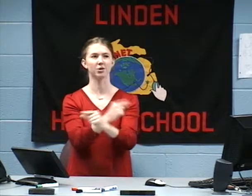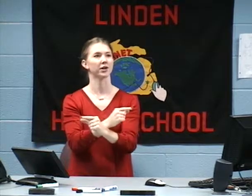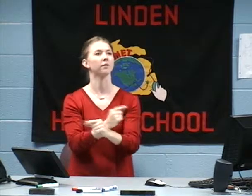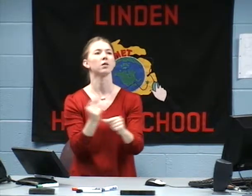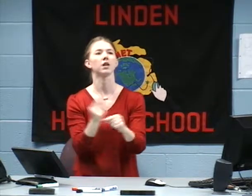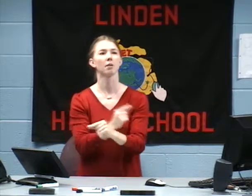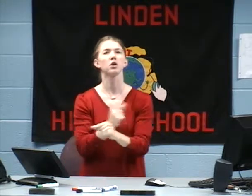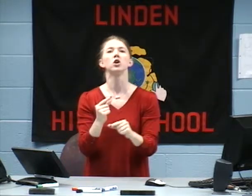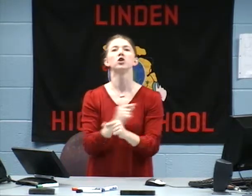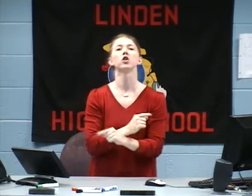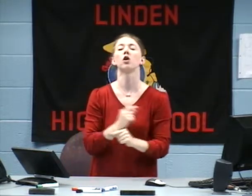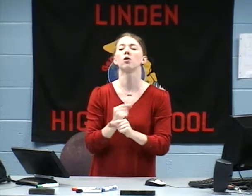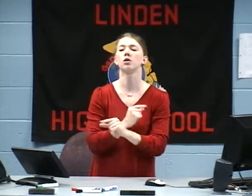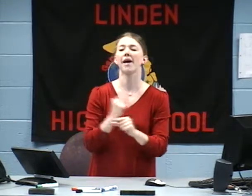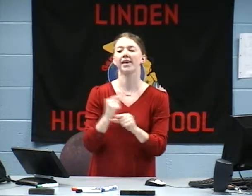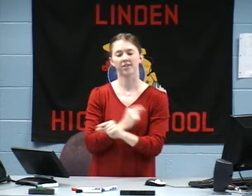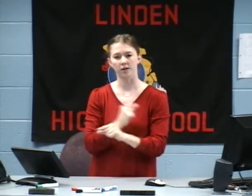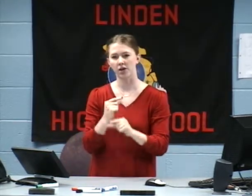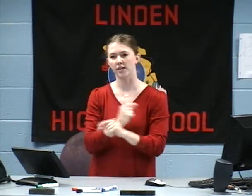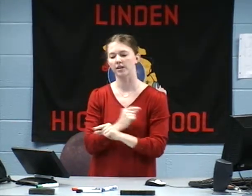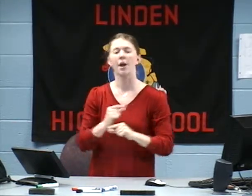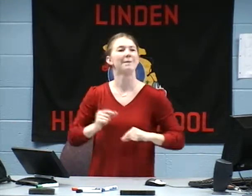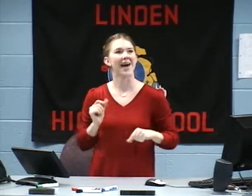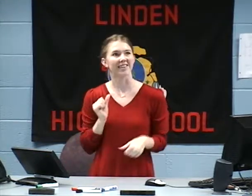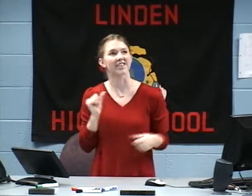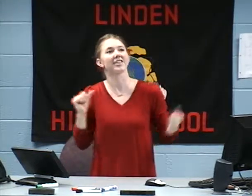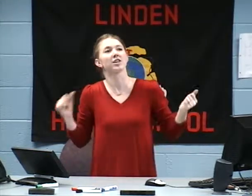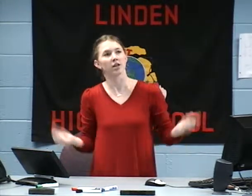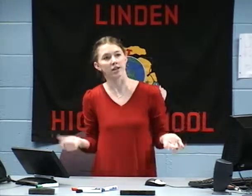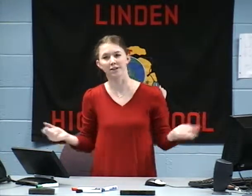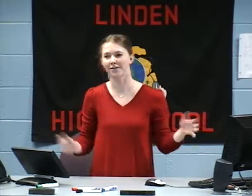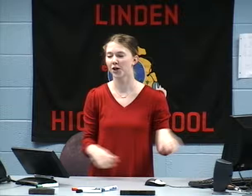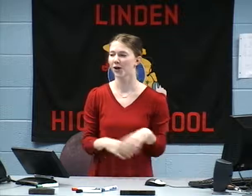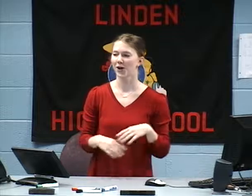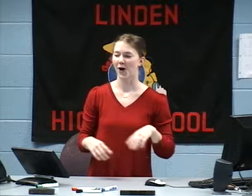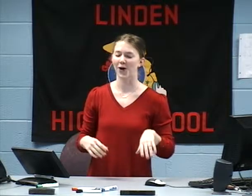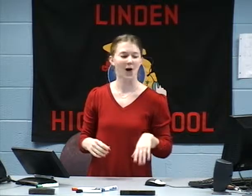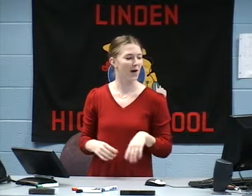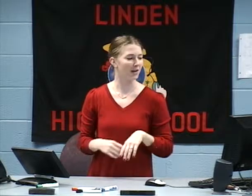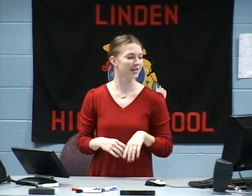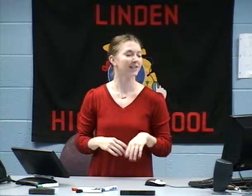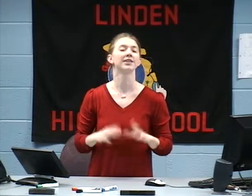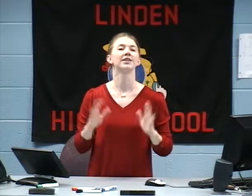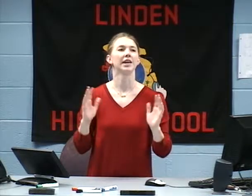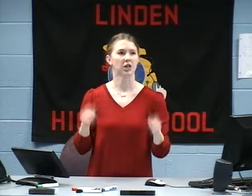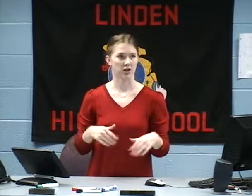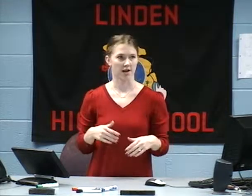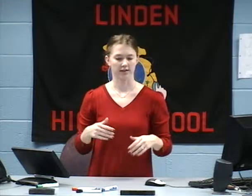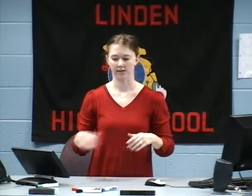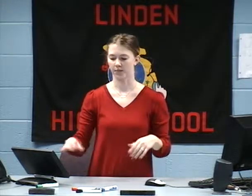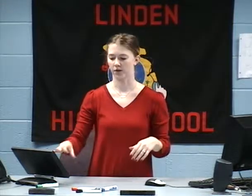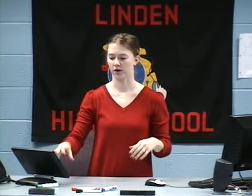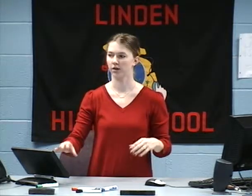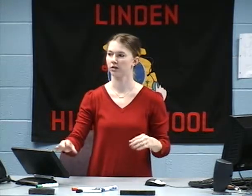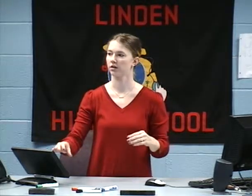Geometry. Yep. So, math subjects, maths, are all initialized. This would be